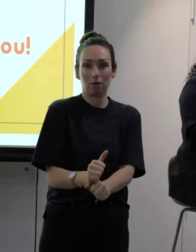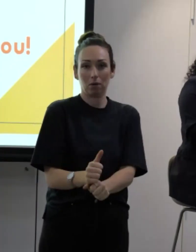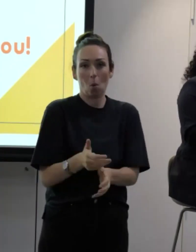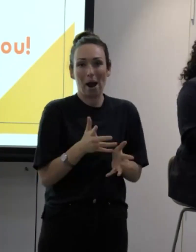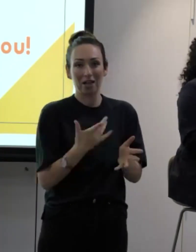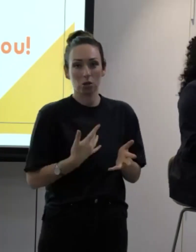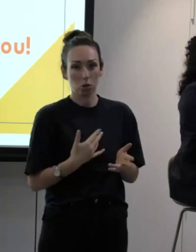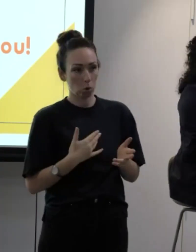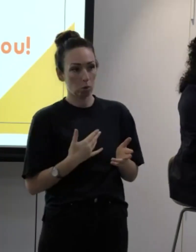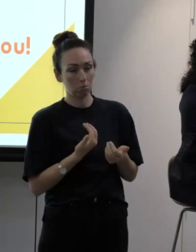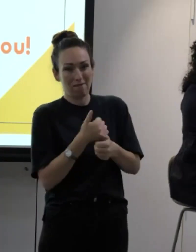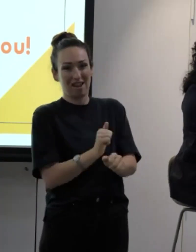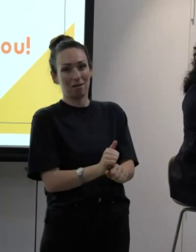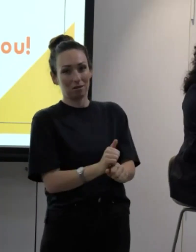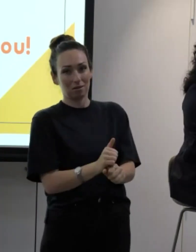neurodevelopmental disorders.